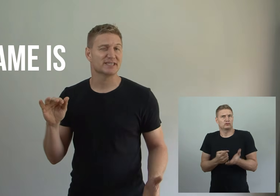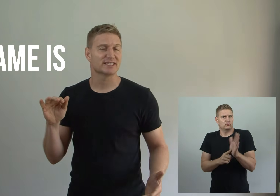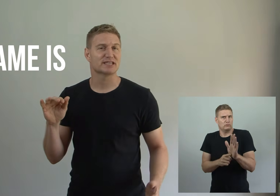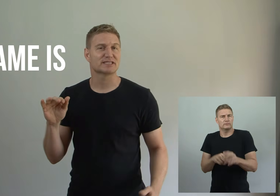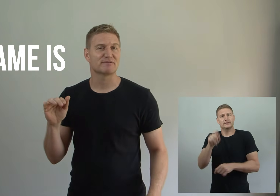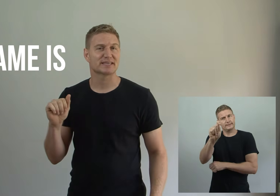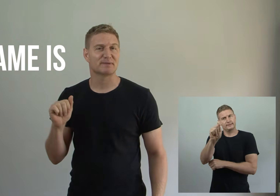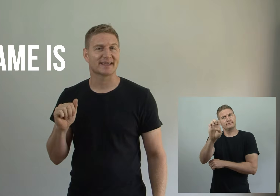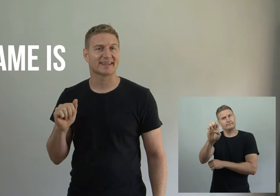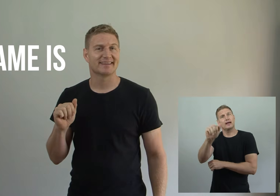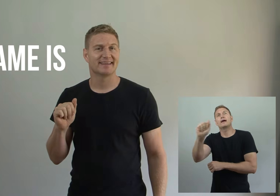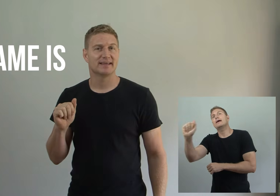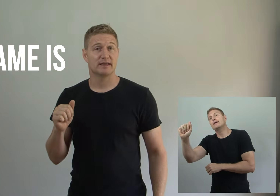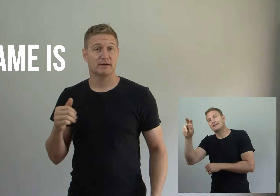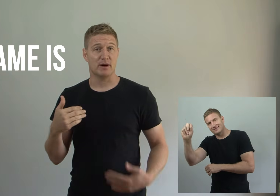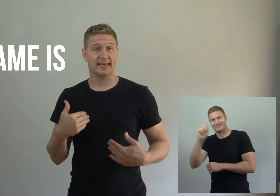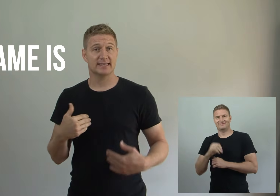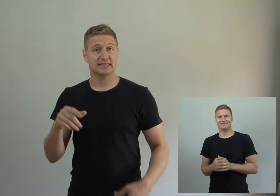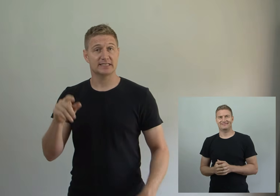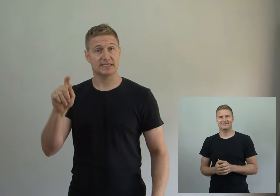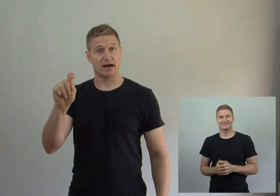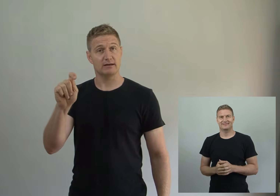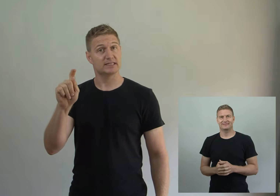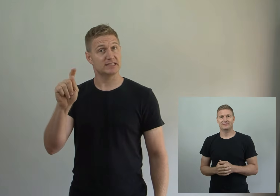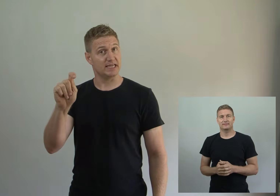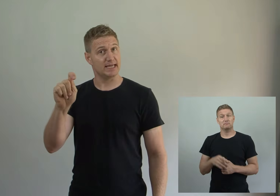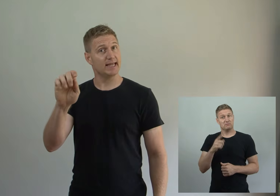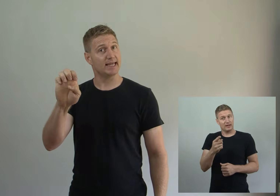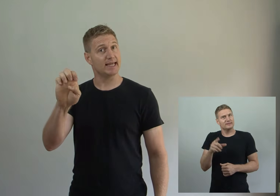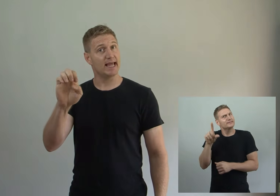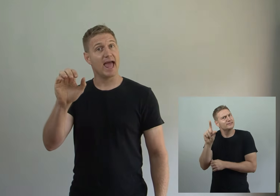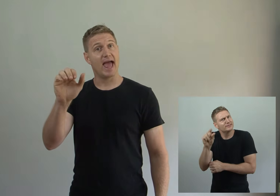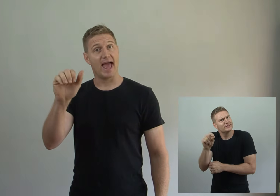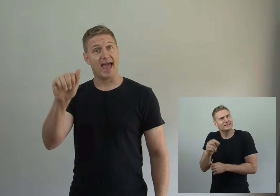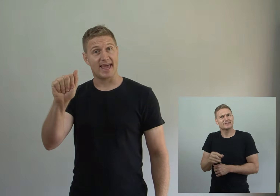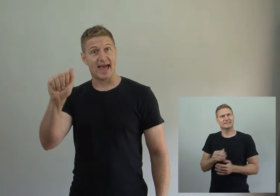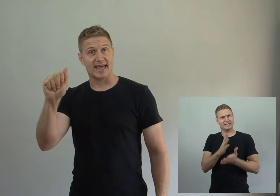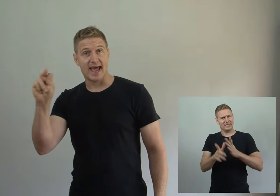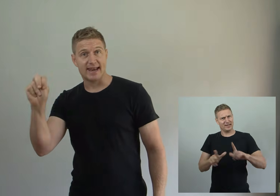we just learned some fingerspelling. In my case, it's Tian, it's T-E-A-A-N.